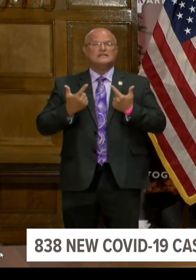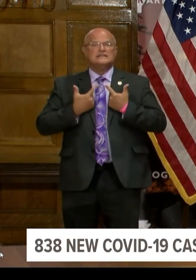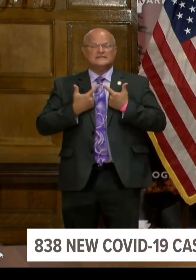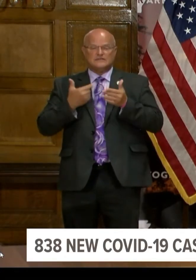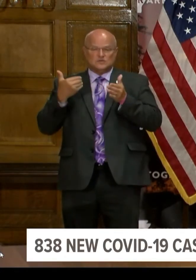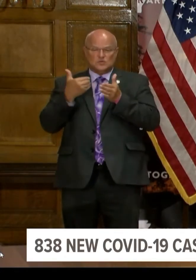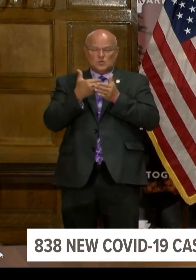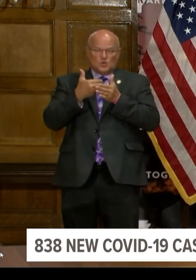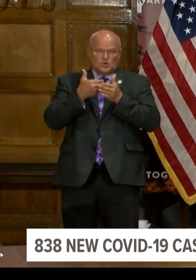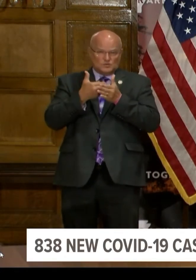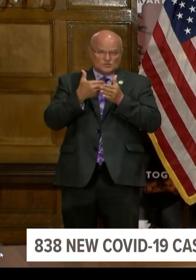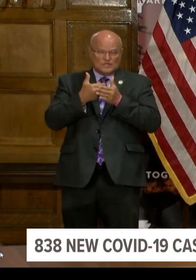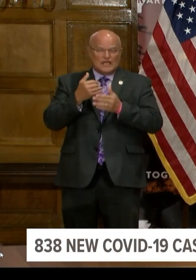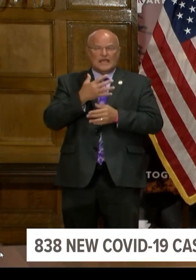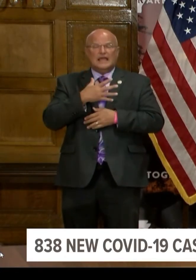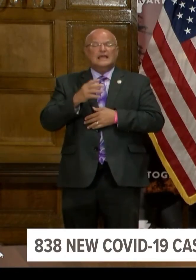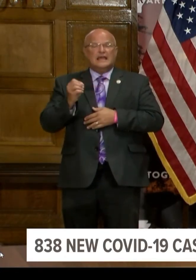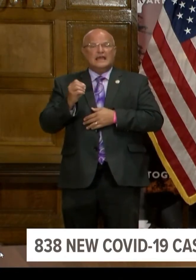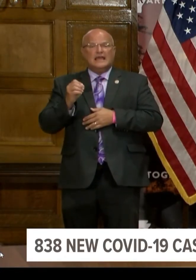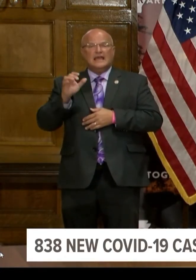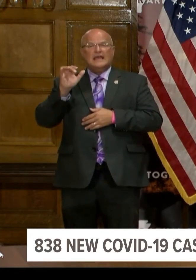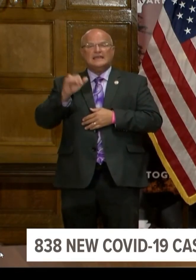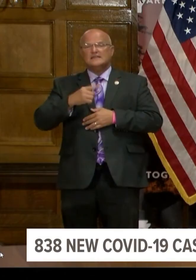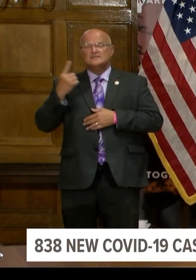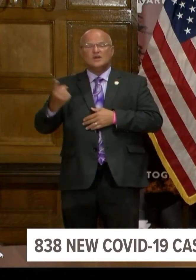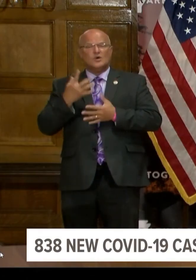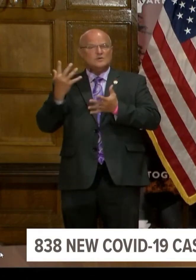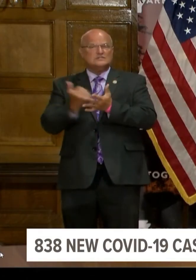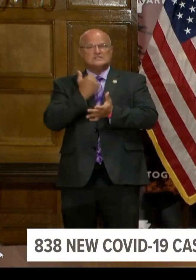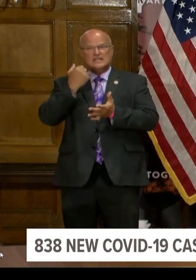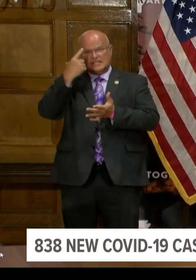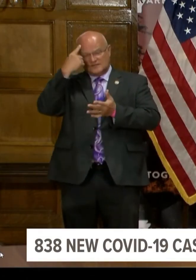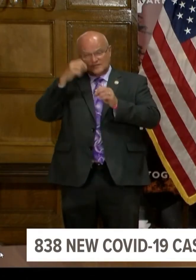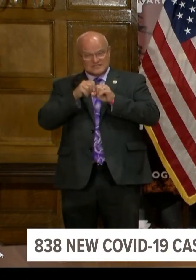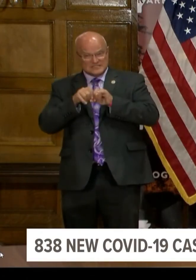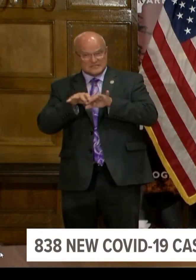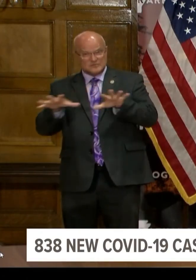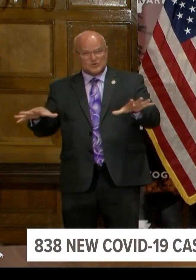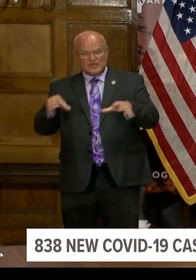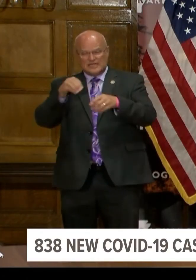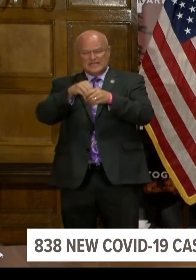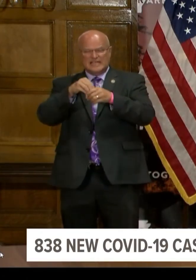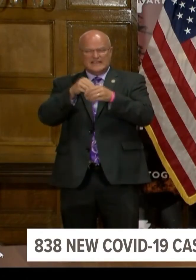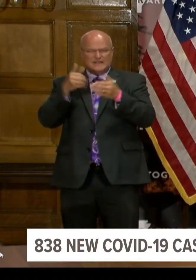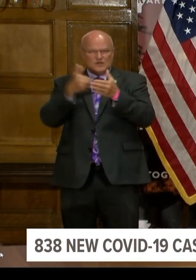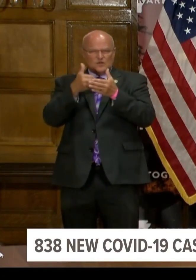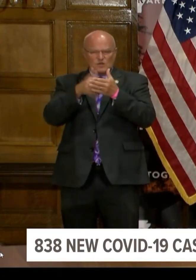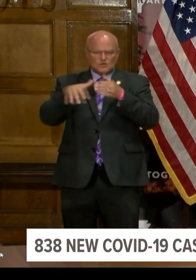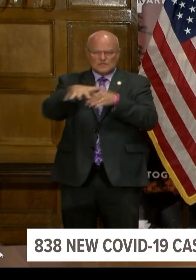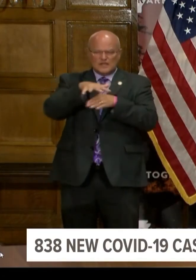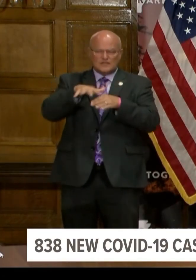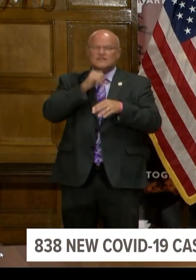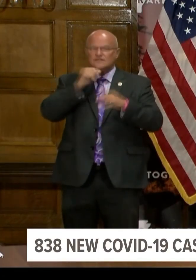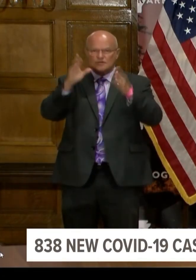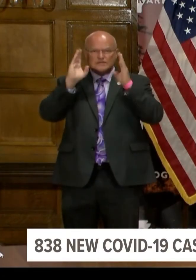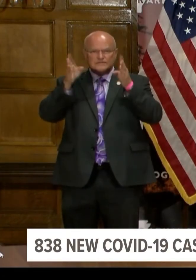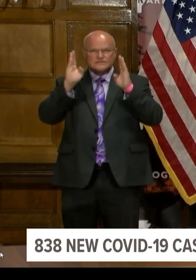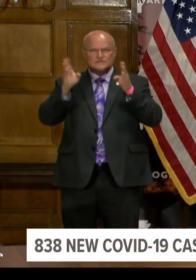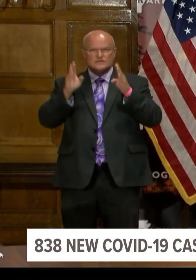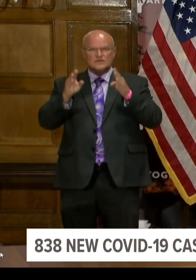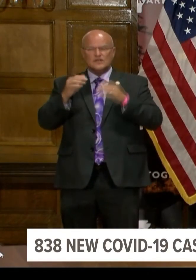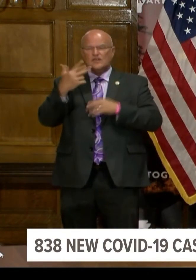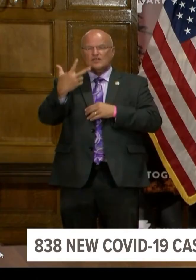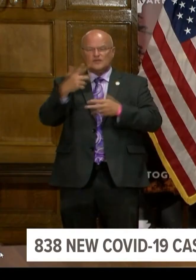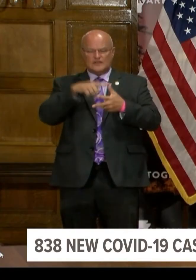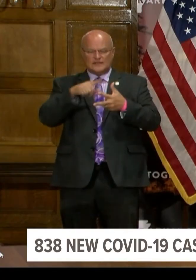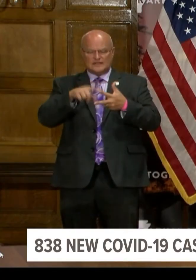close quarters and that there's always the chance for it to spread in those close quarters if we don't adhere to the 3